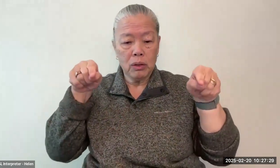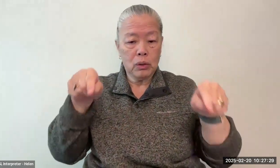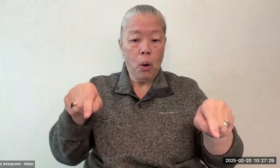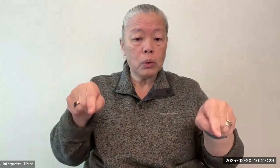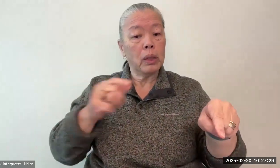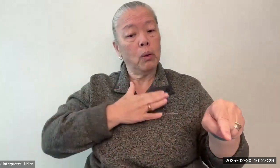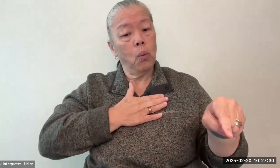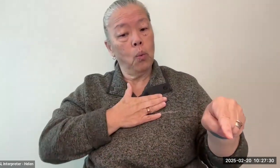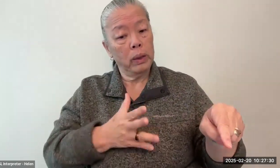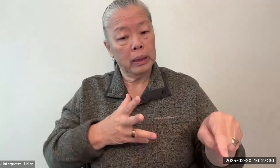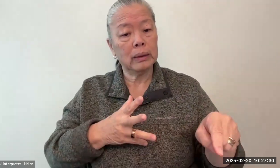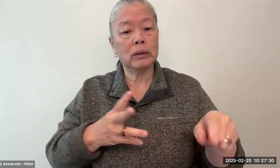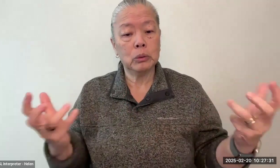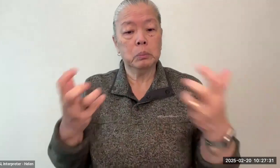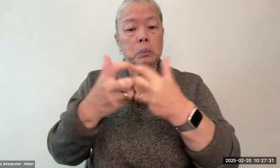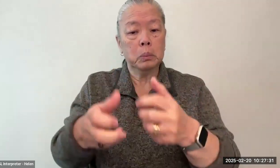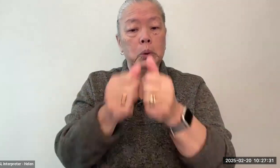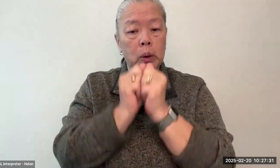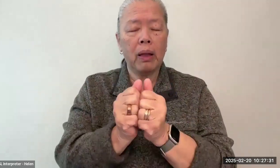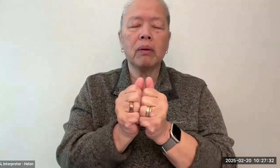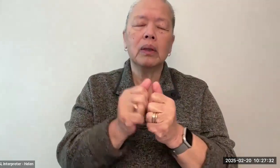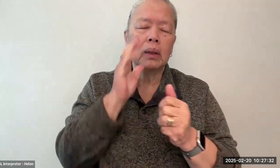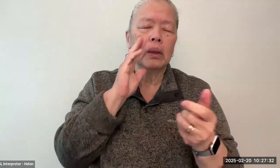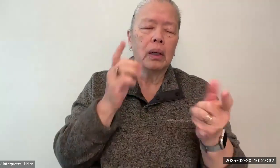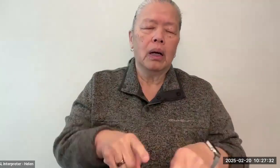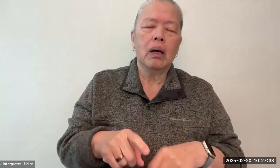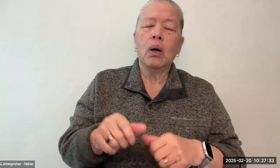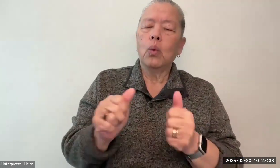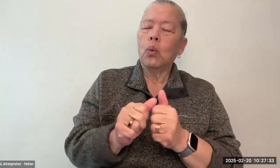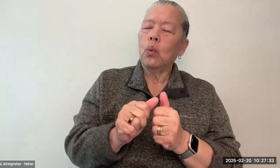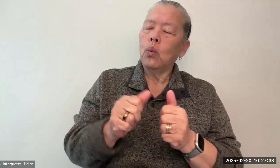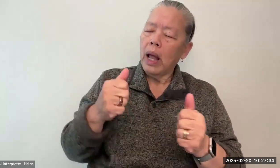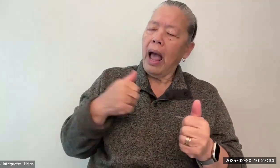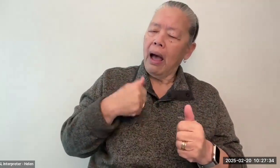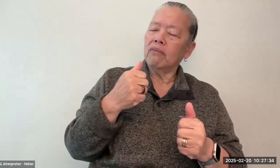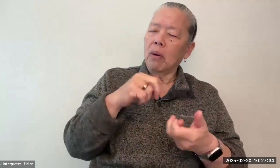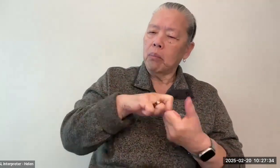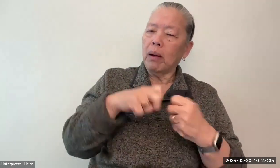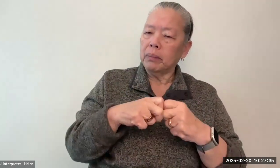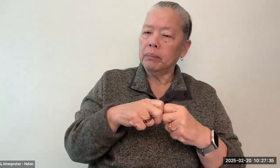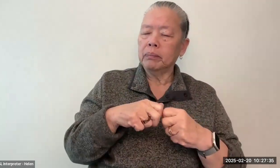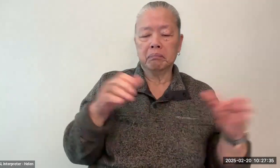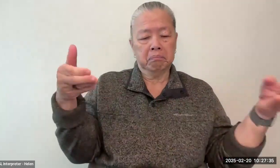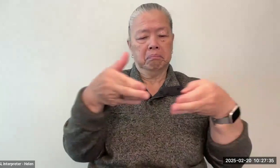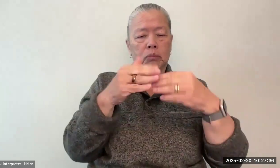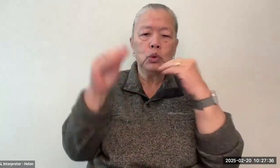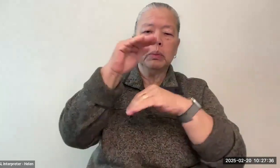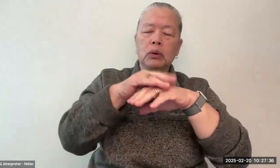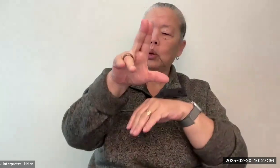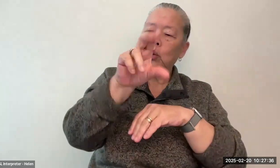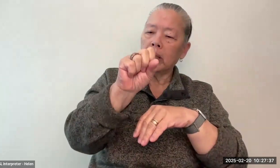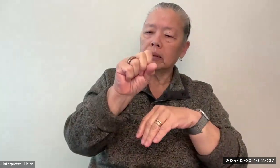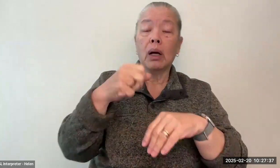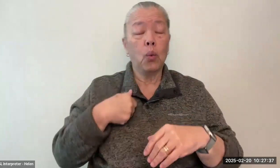have a problem, U.S. centrism. We have a solution, regionalization. And I believe that we have the will